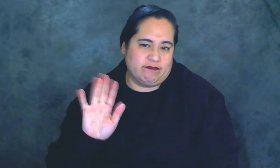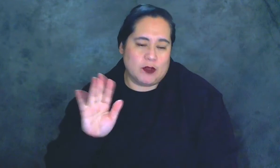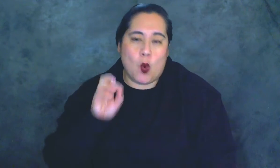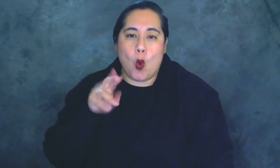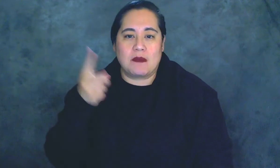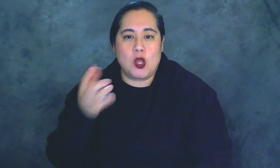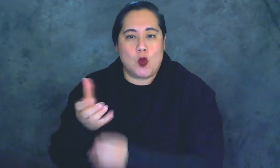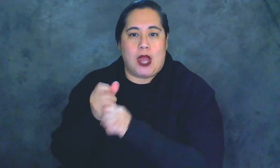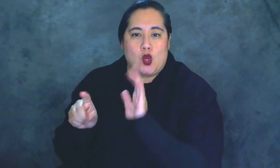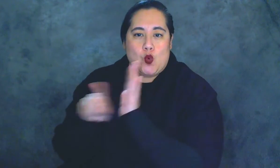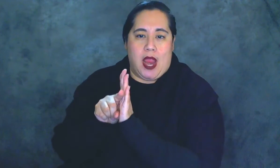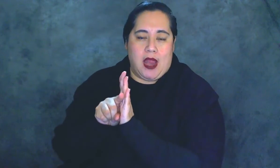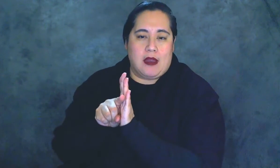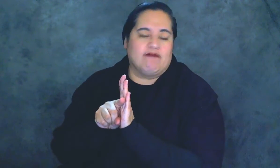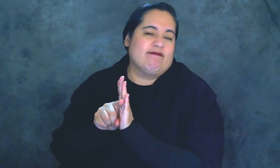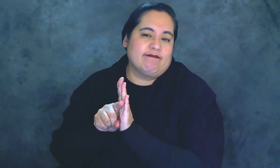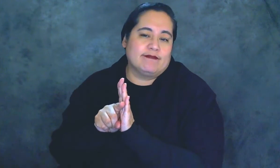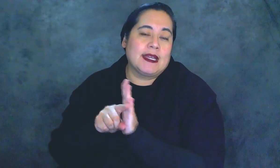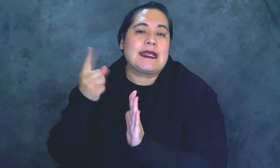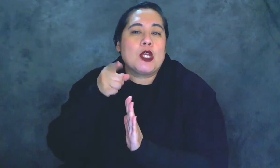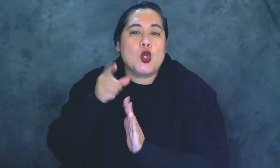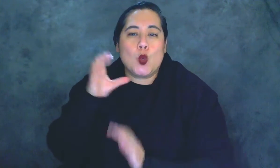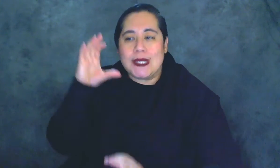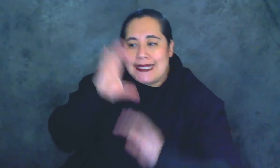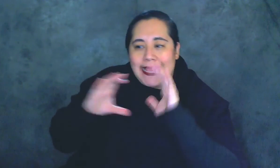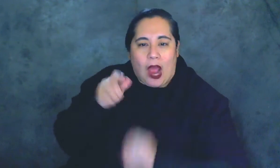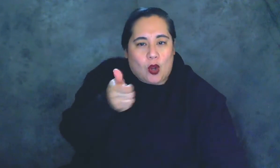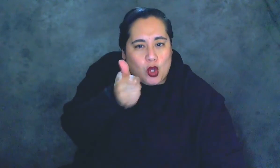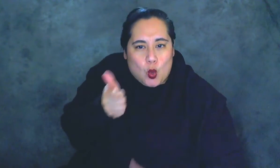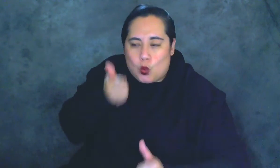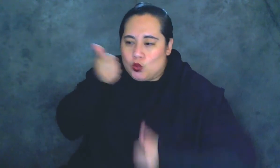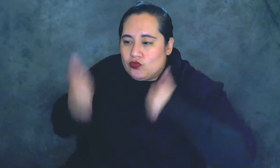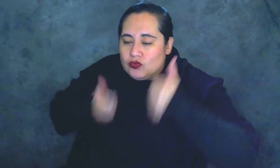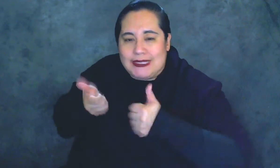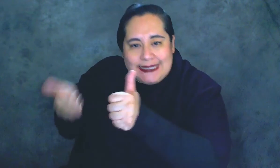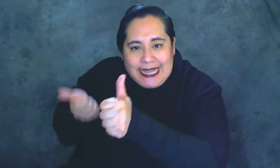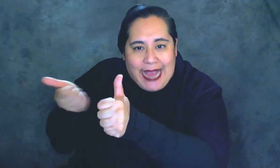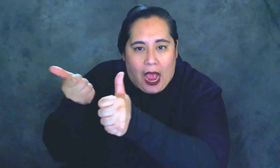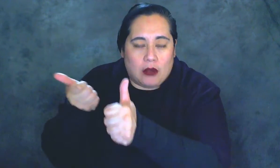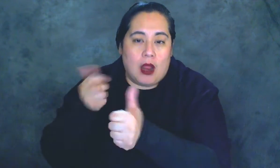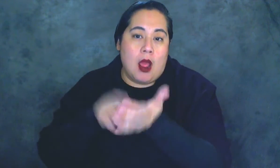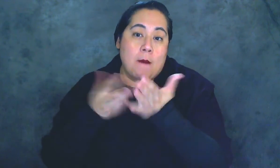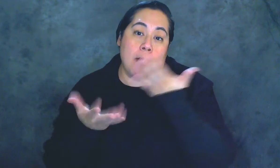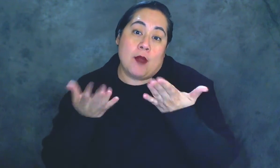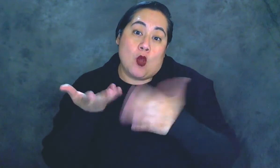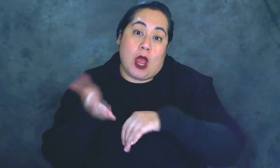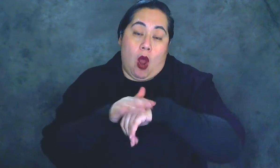grade for, but something that you seek out. So information even that you get on the computer and Google,